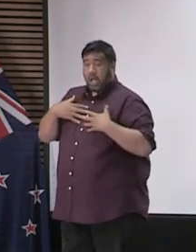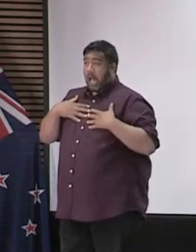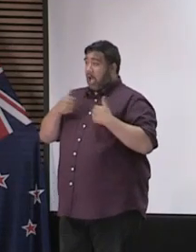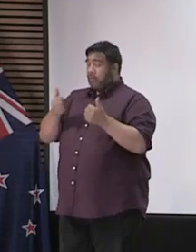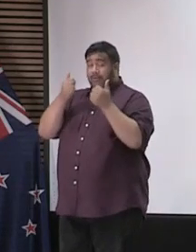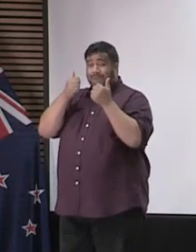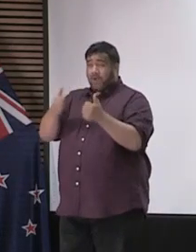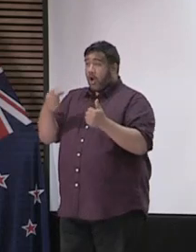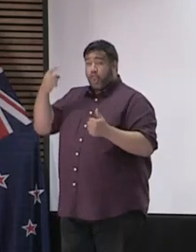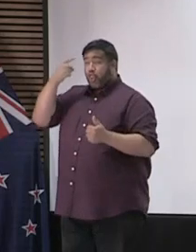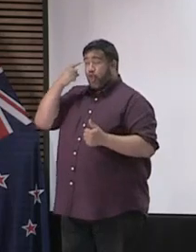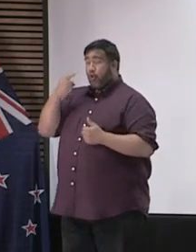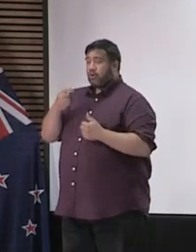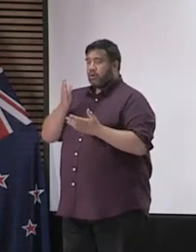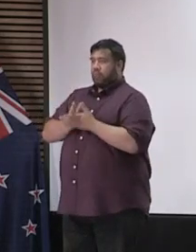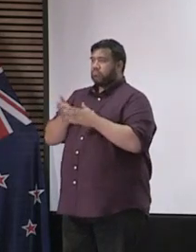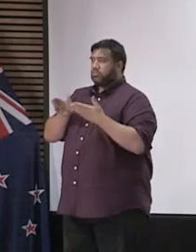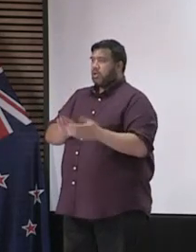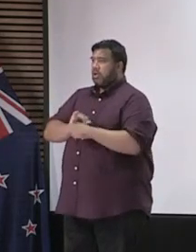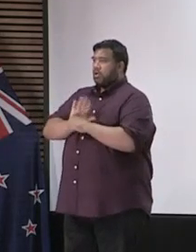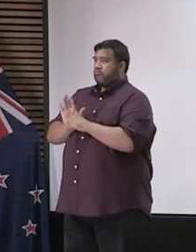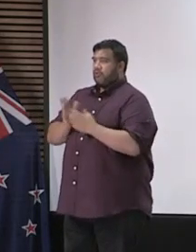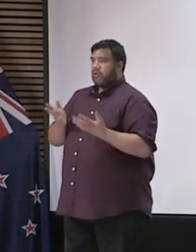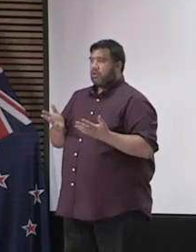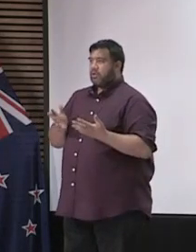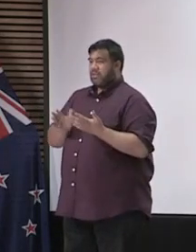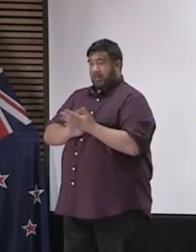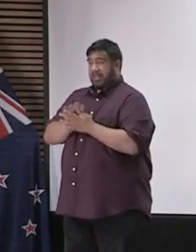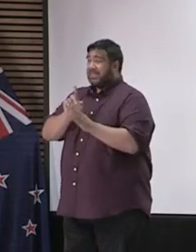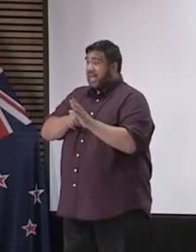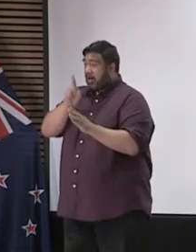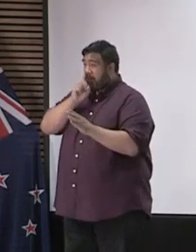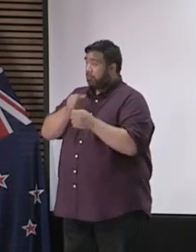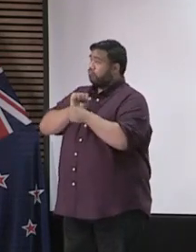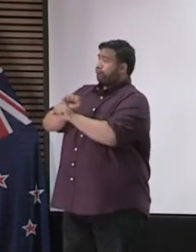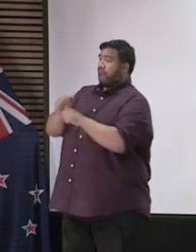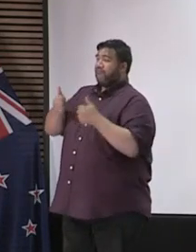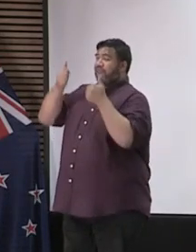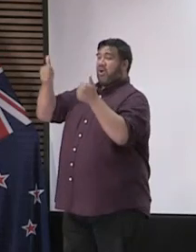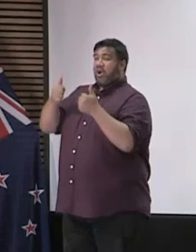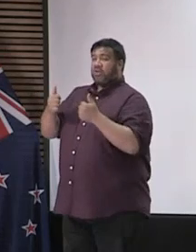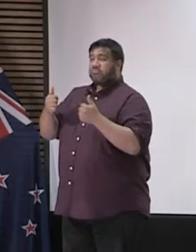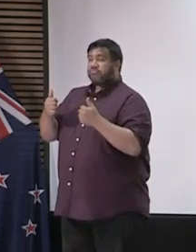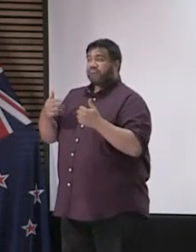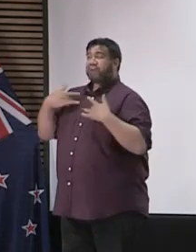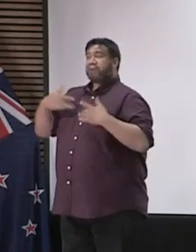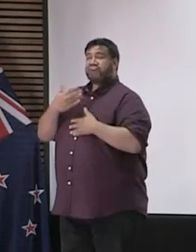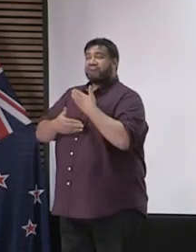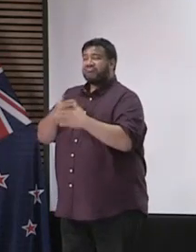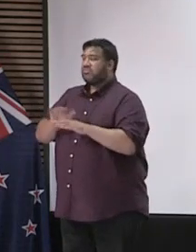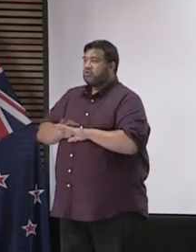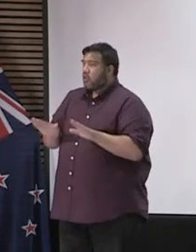perfectly healthy die from this virus. They are not immune, and I think that's been a really clear message from those who have had